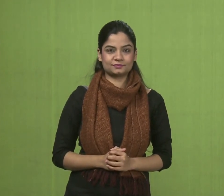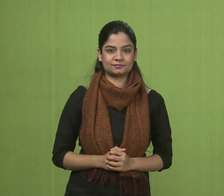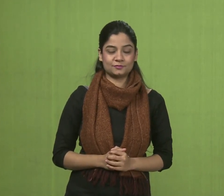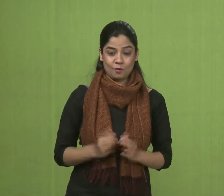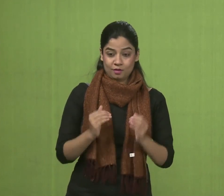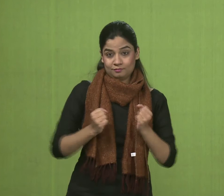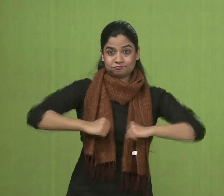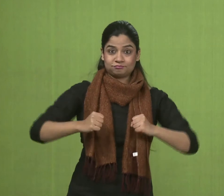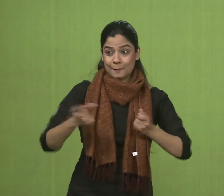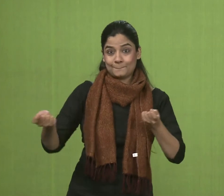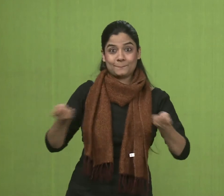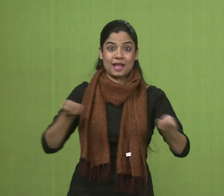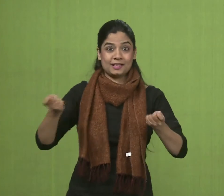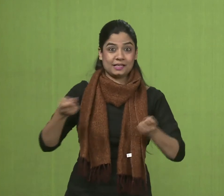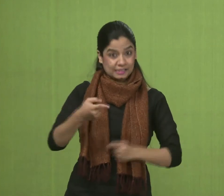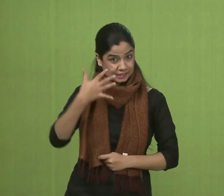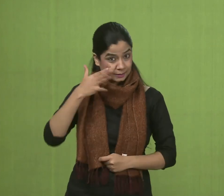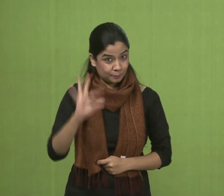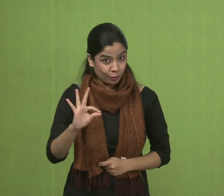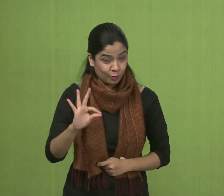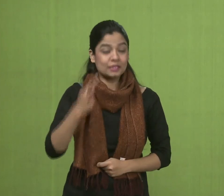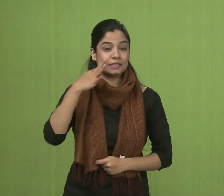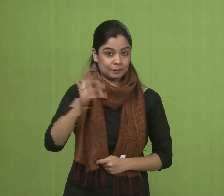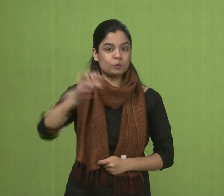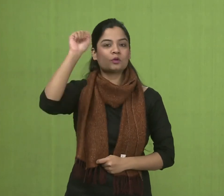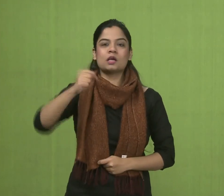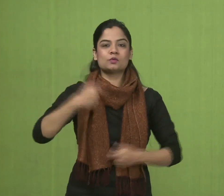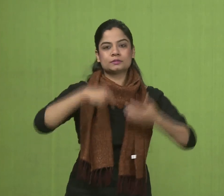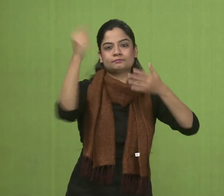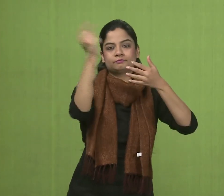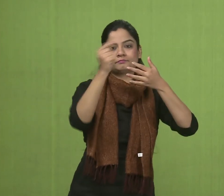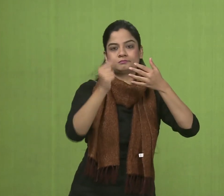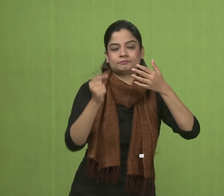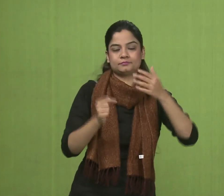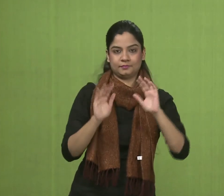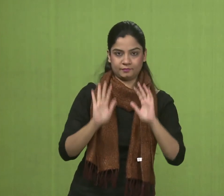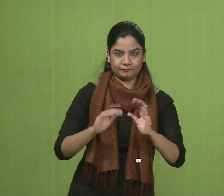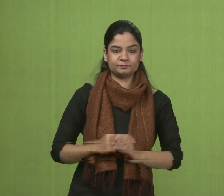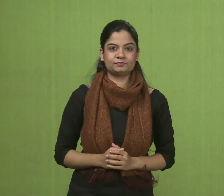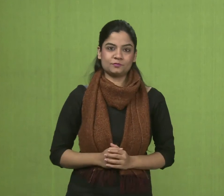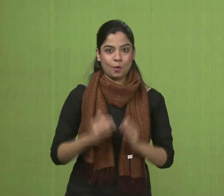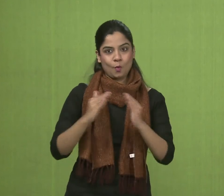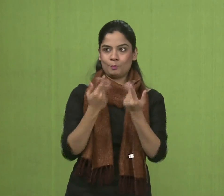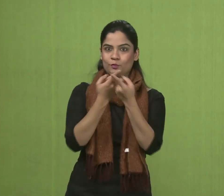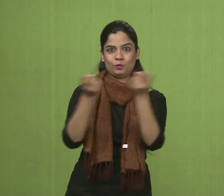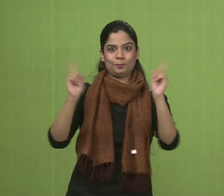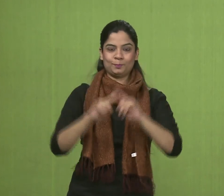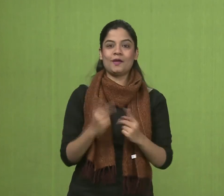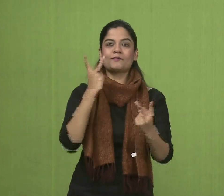What is the importance of space management? Is it important to manage space? Let me explain you why. One is allotting spaces